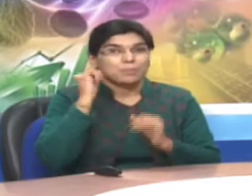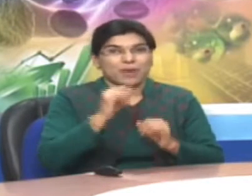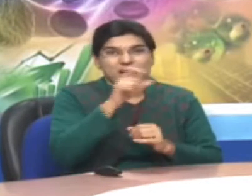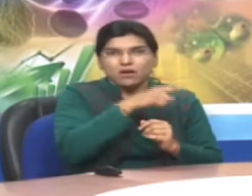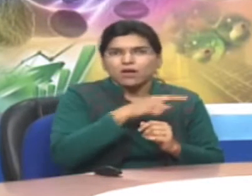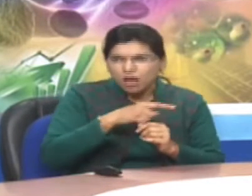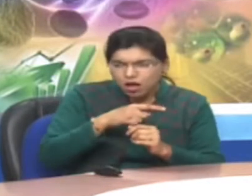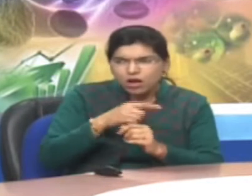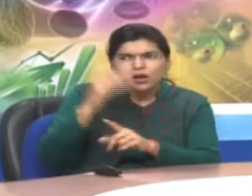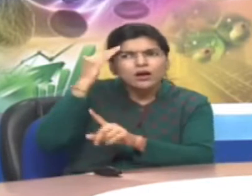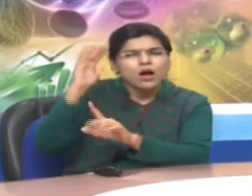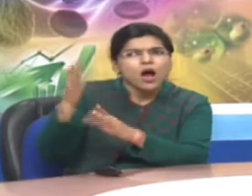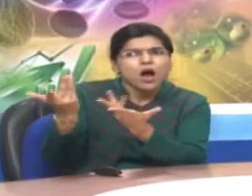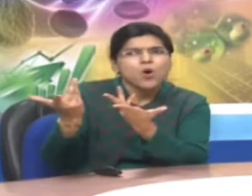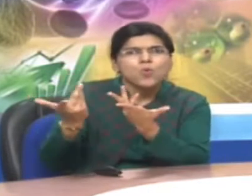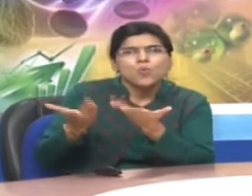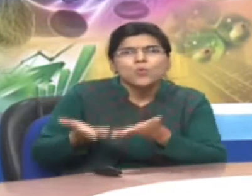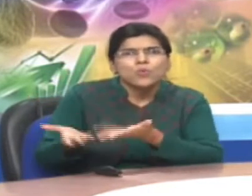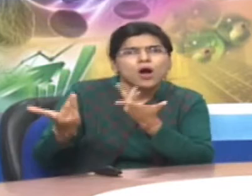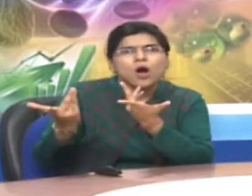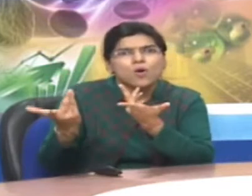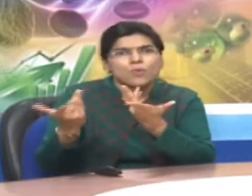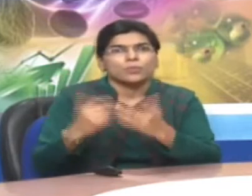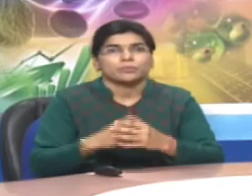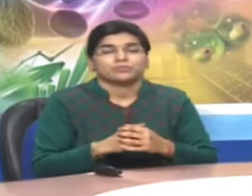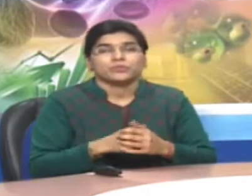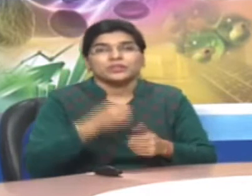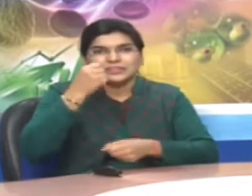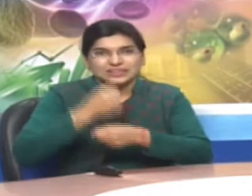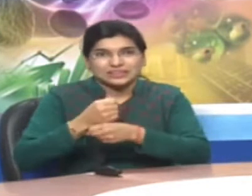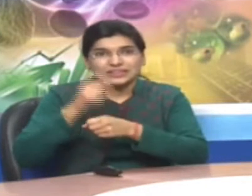Intruder says, "How do I know that?"